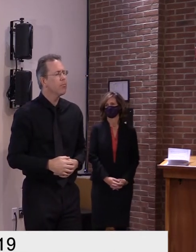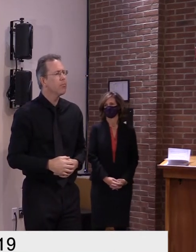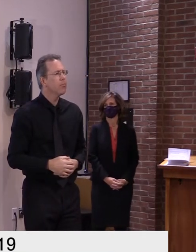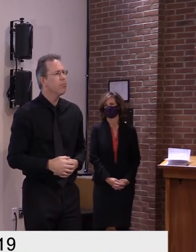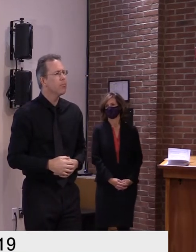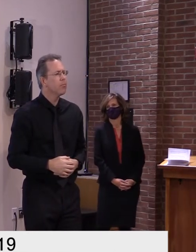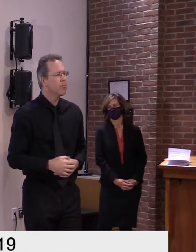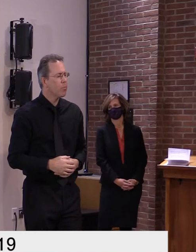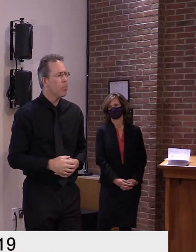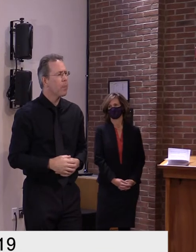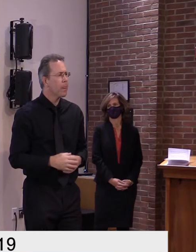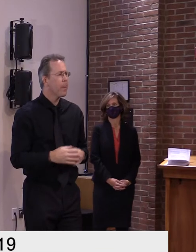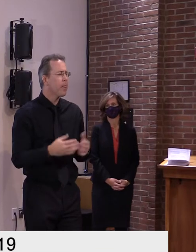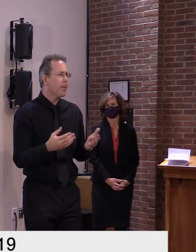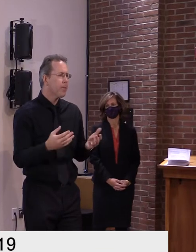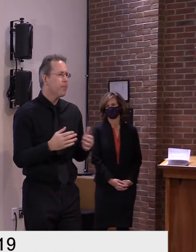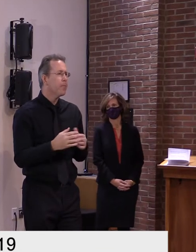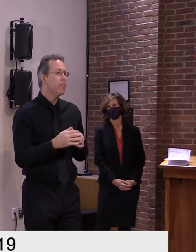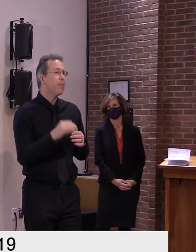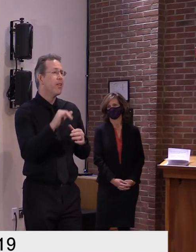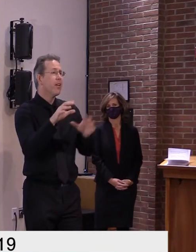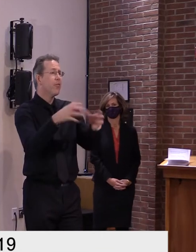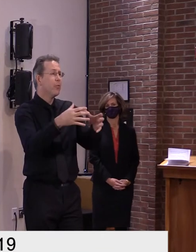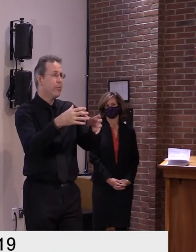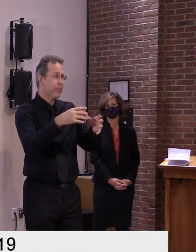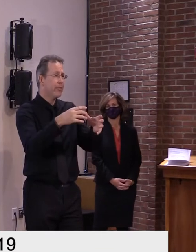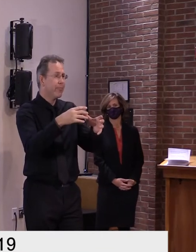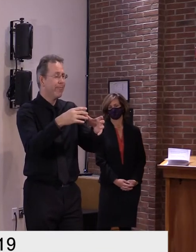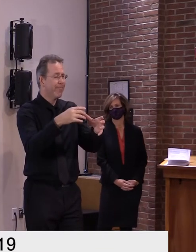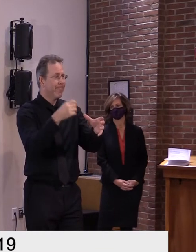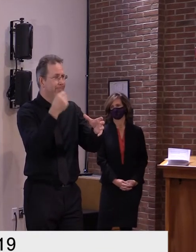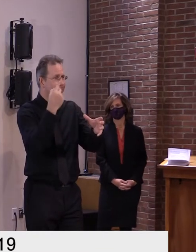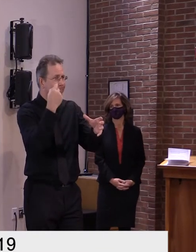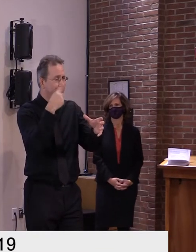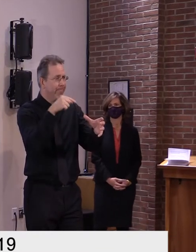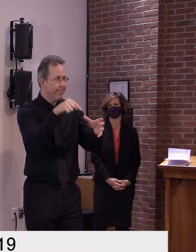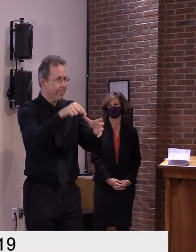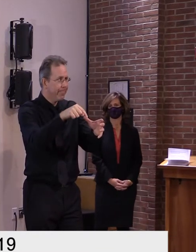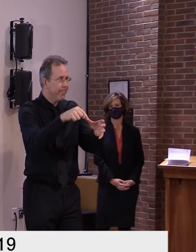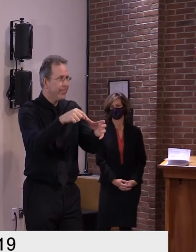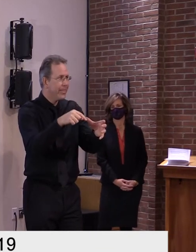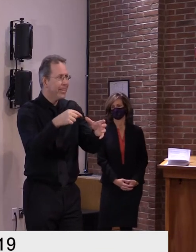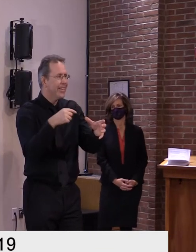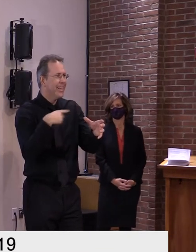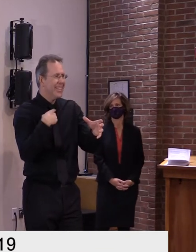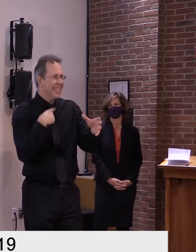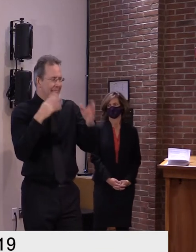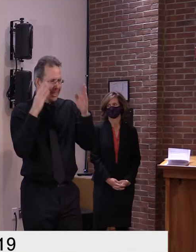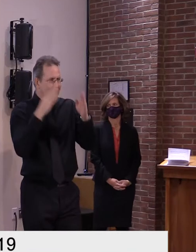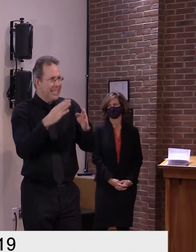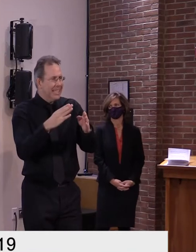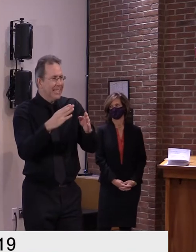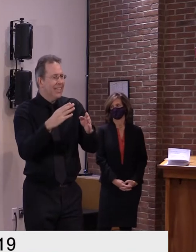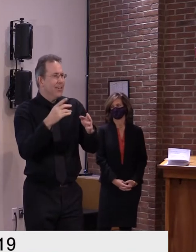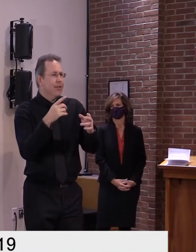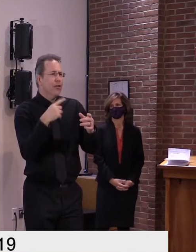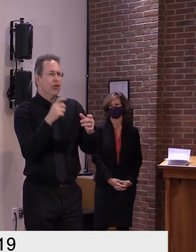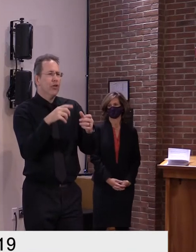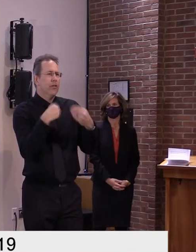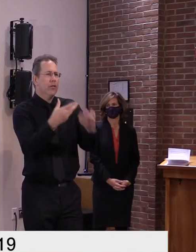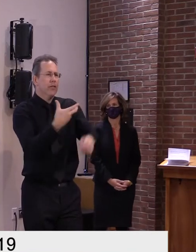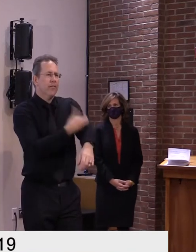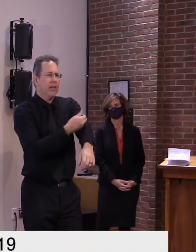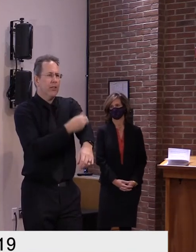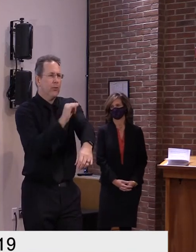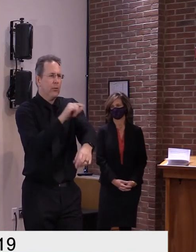population of focus when it comes to the vaccine itself. and making sure that all of our efforts